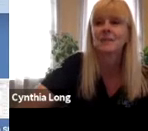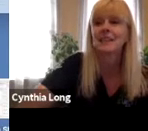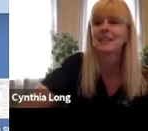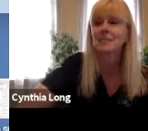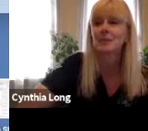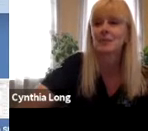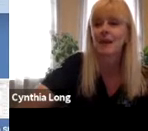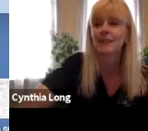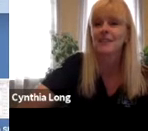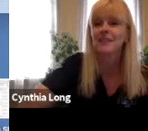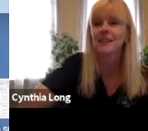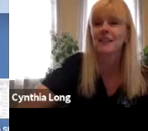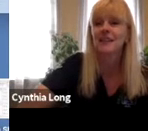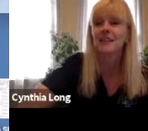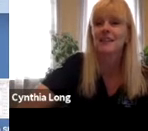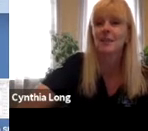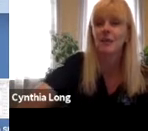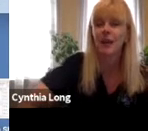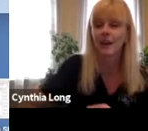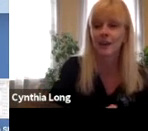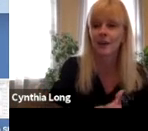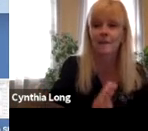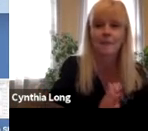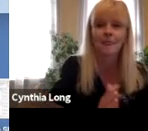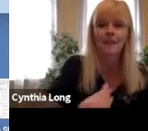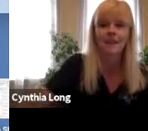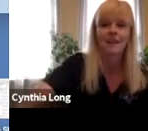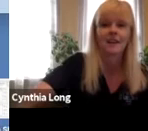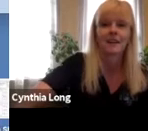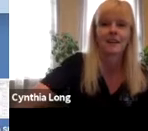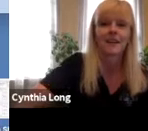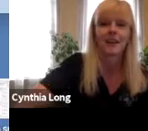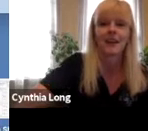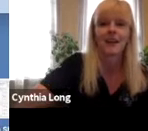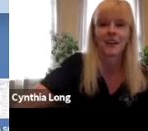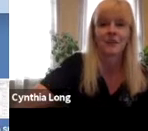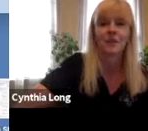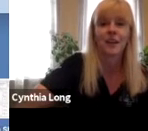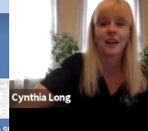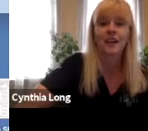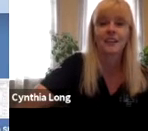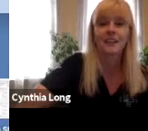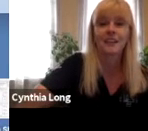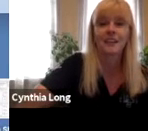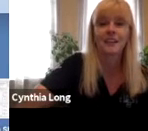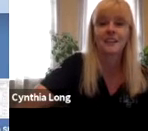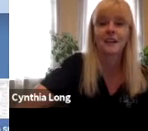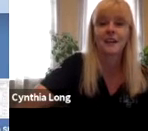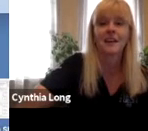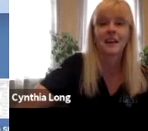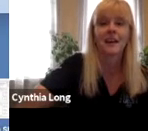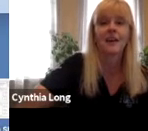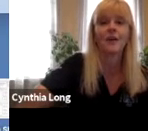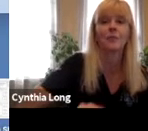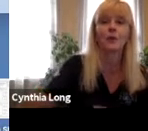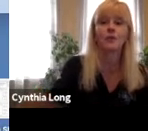Okay, I'm seeing some responses here. Let's see what we got here. Okay, yeah, cool, great